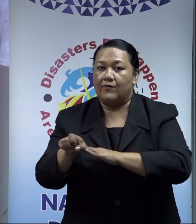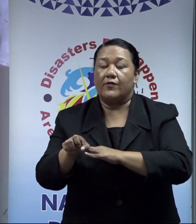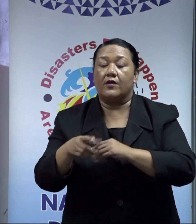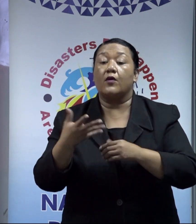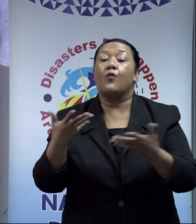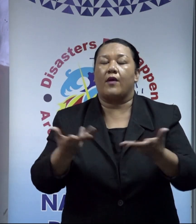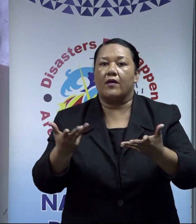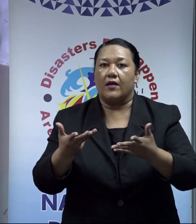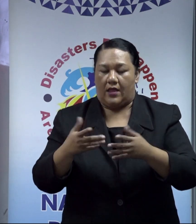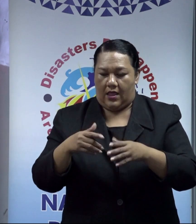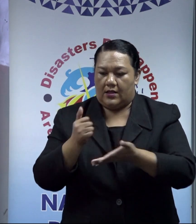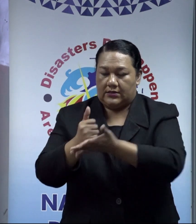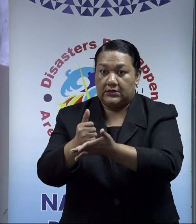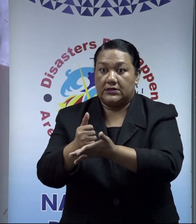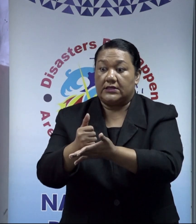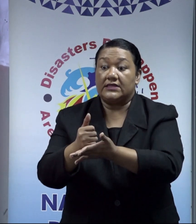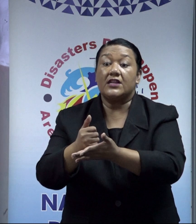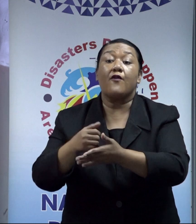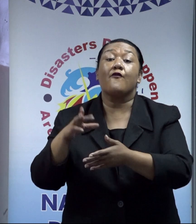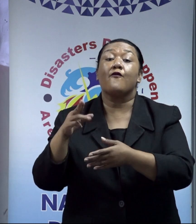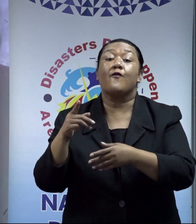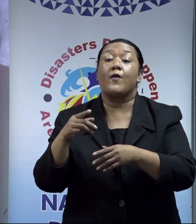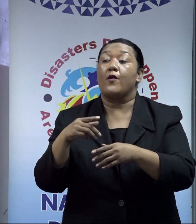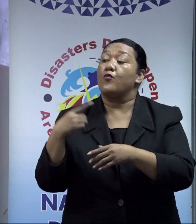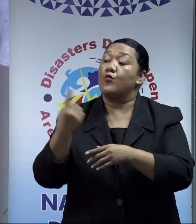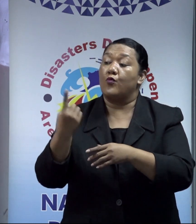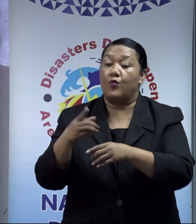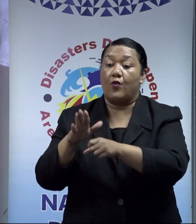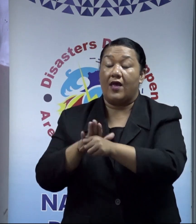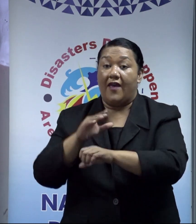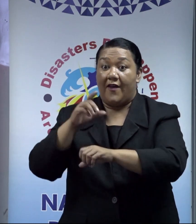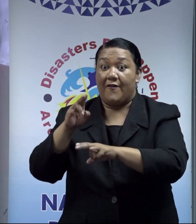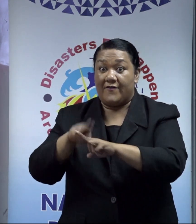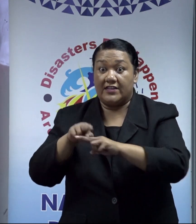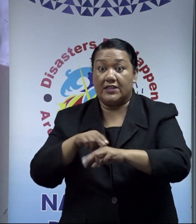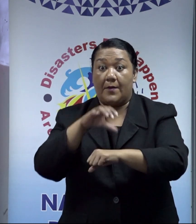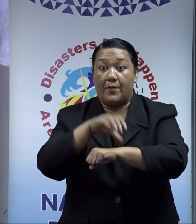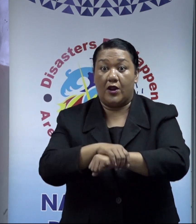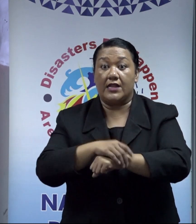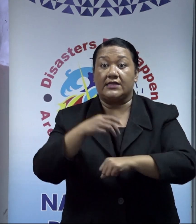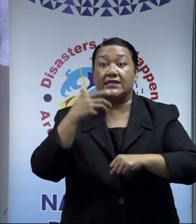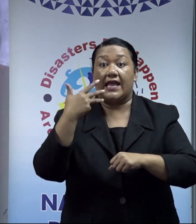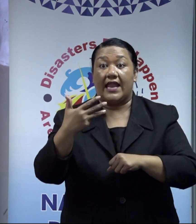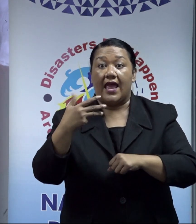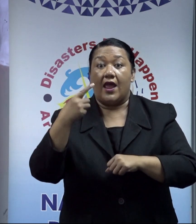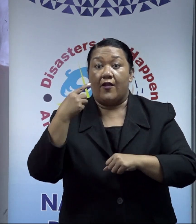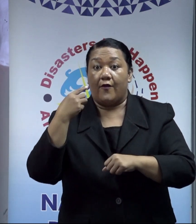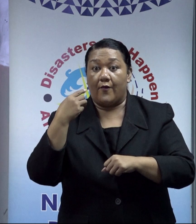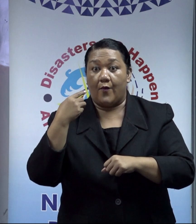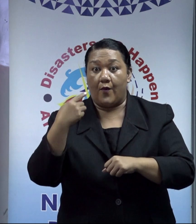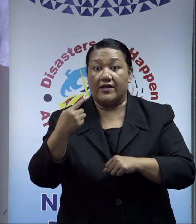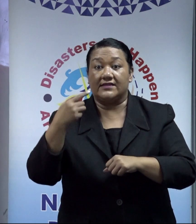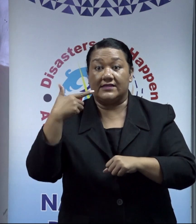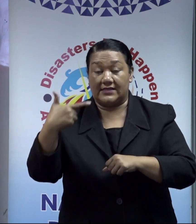the need for assistance, please reach out to the Fiji Police Force on 917 or call any of our divisional